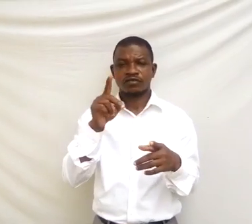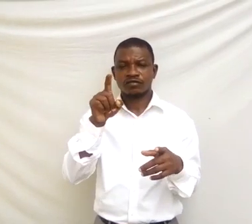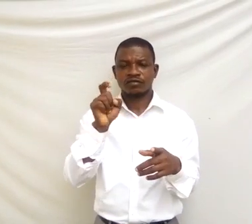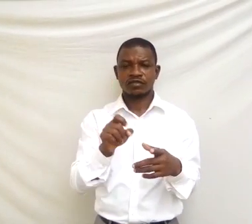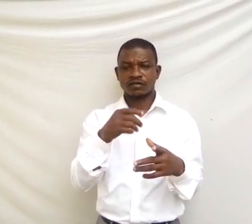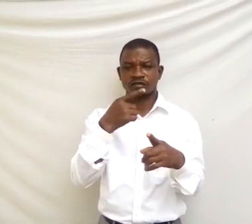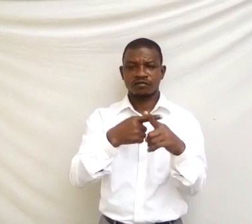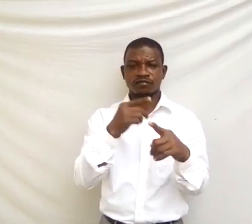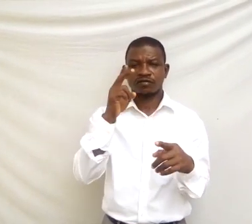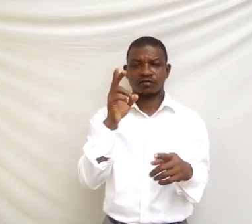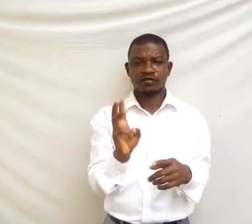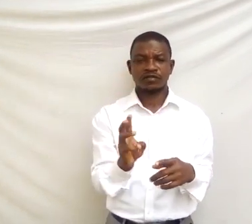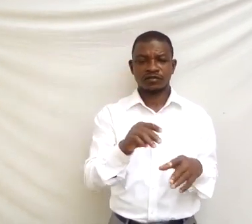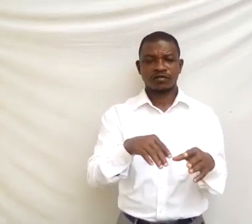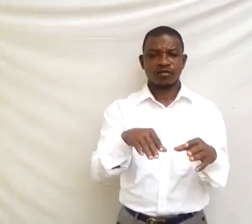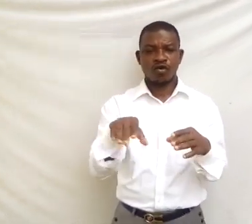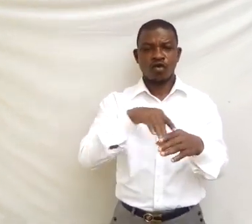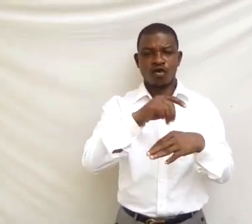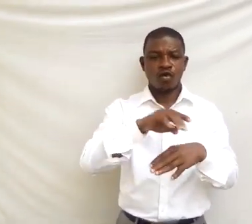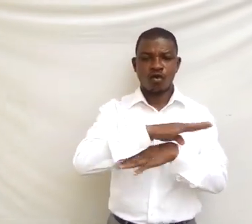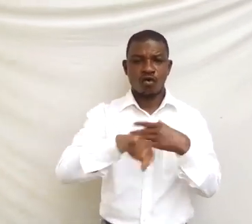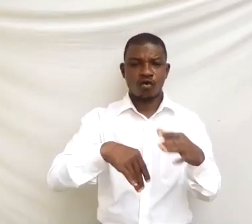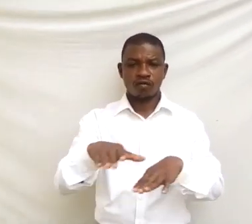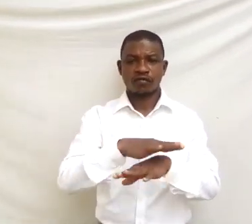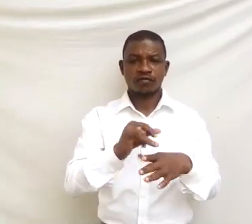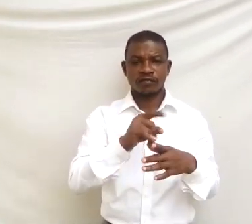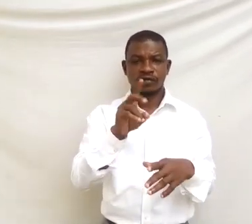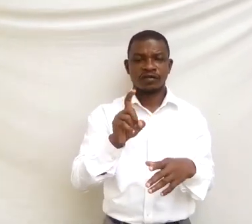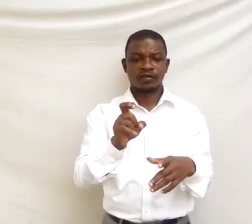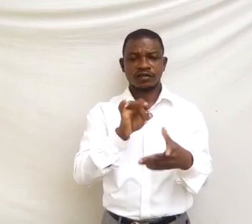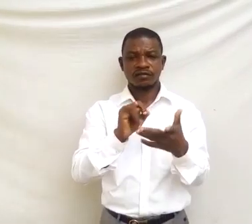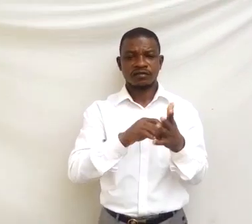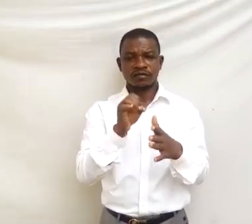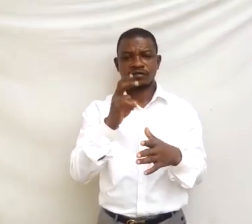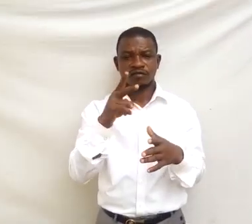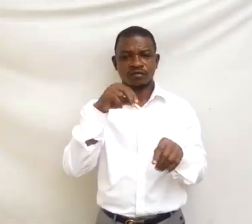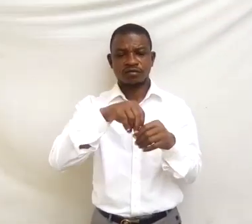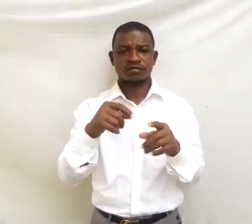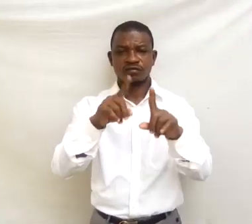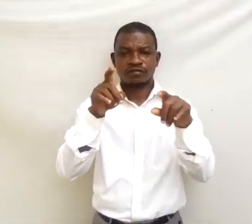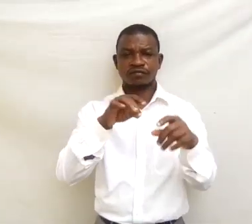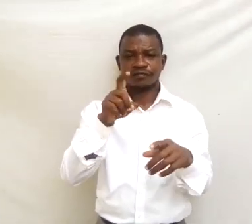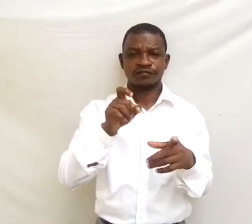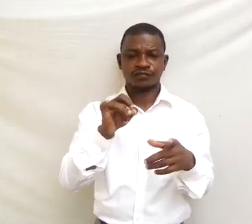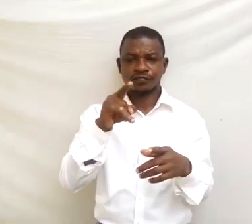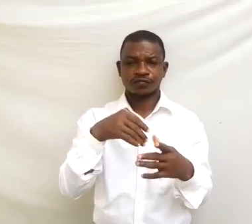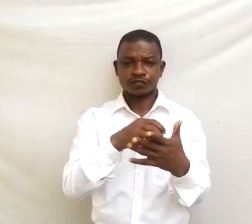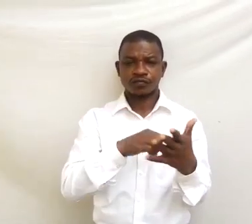6 all over x minus 2 into brackets x minus 1 into